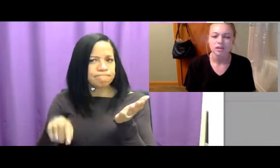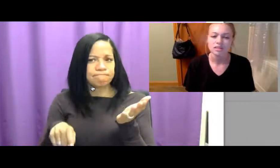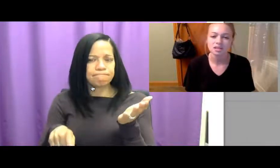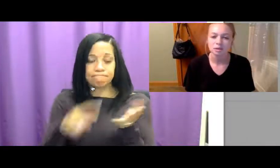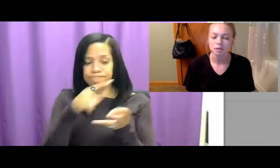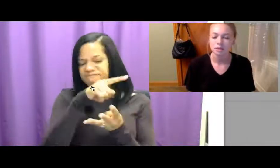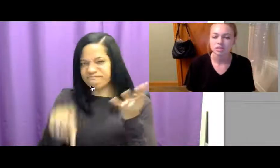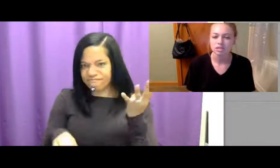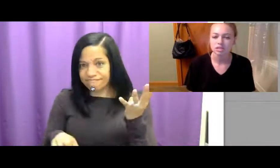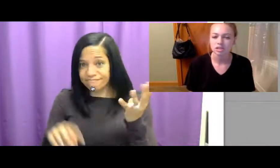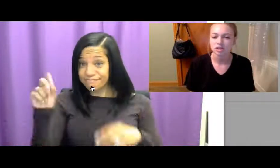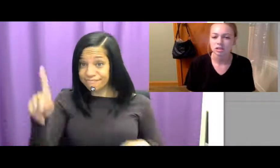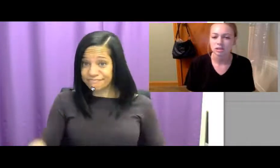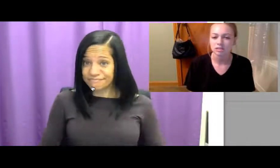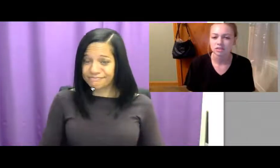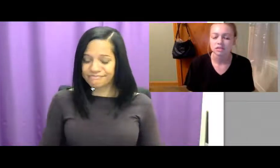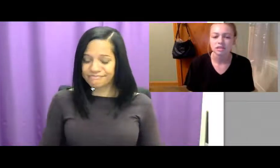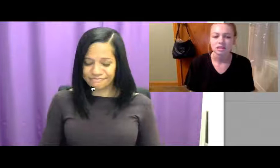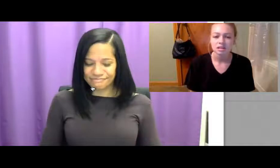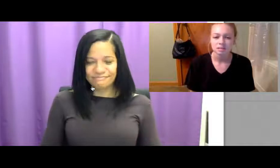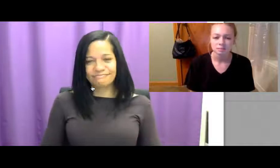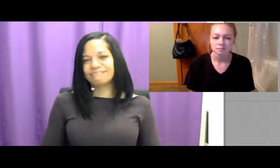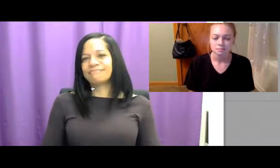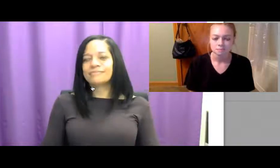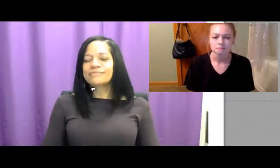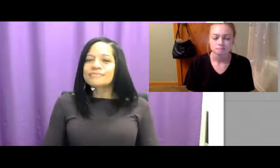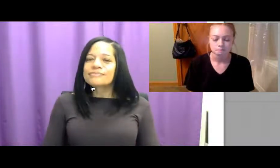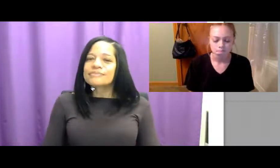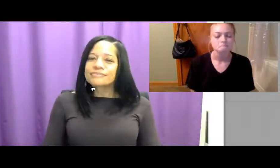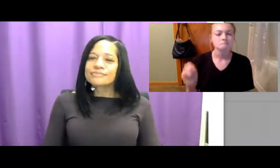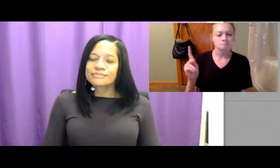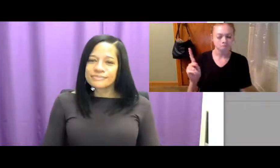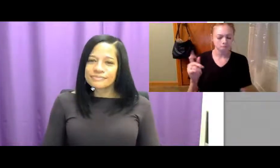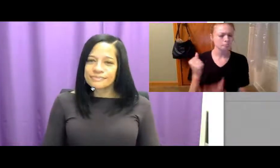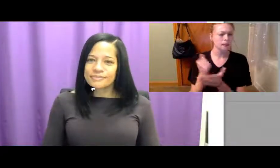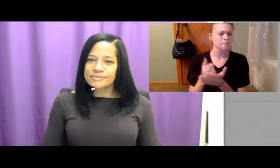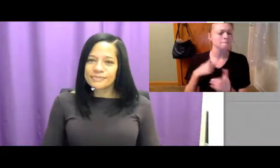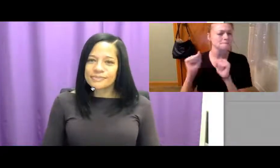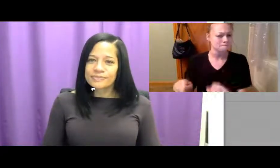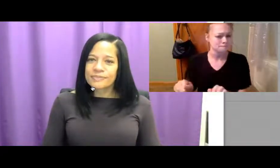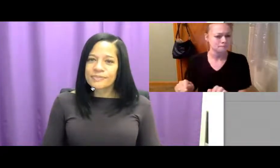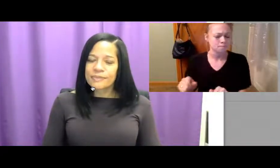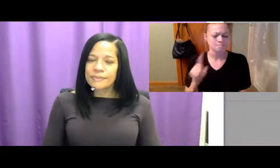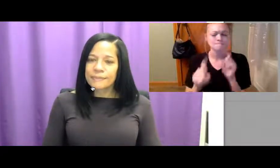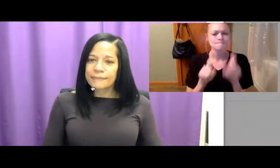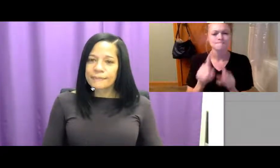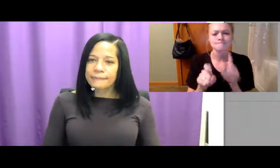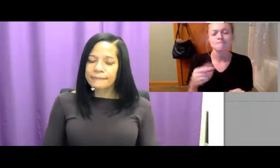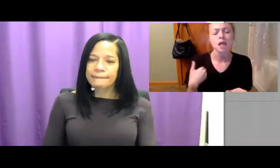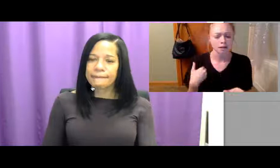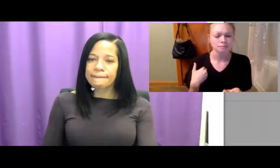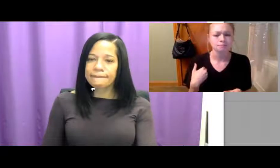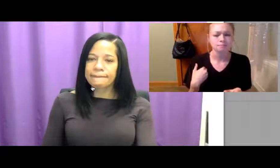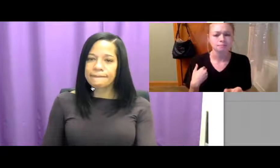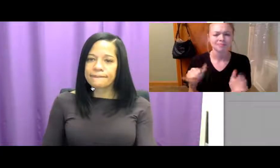And I would like to talk about my Social Security benefits. Okay, I can help you with that. I need to ask you a few questions